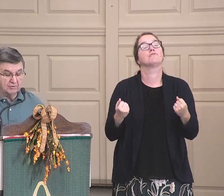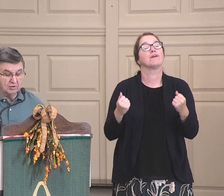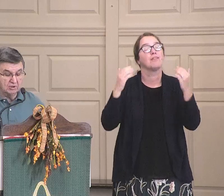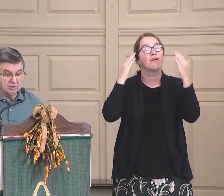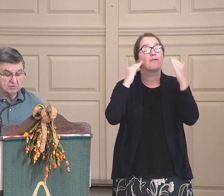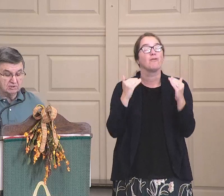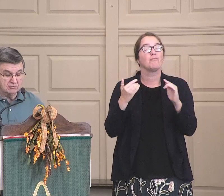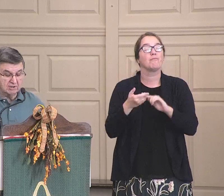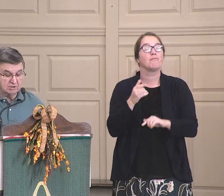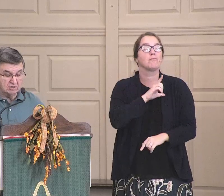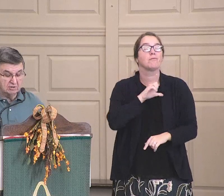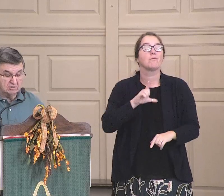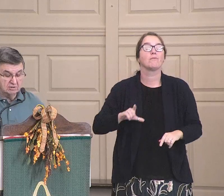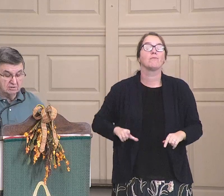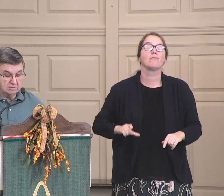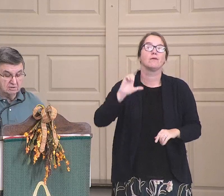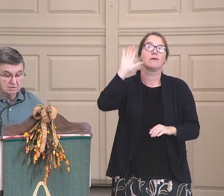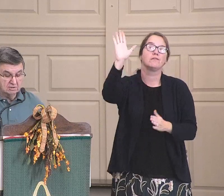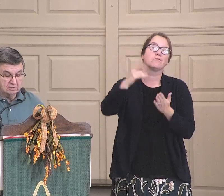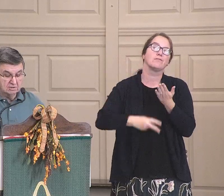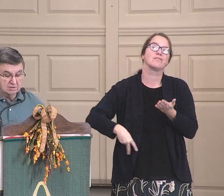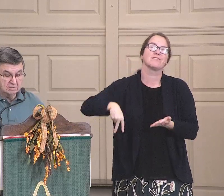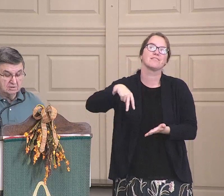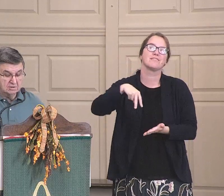hope of the Lord's resurrection.